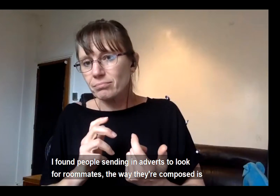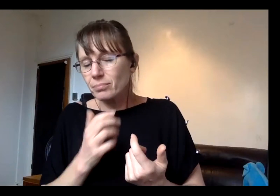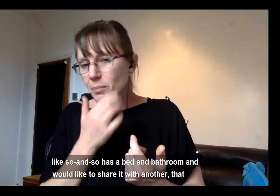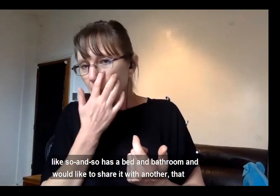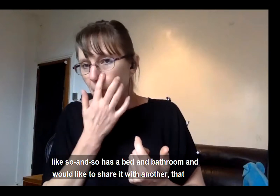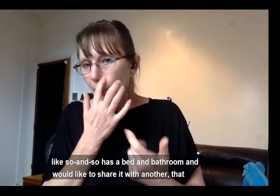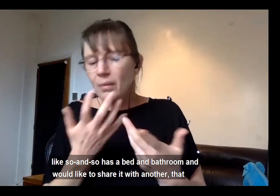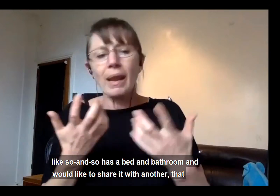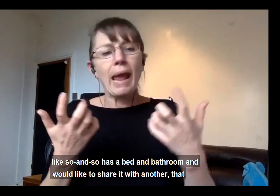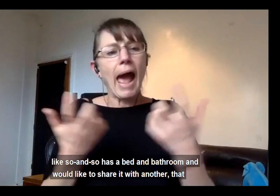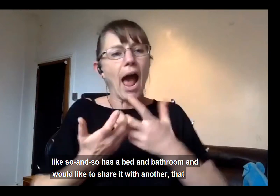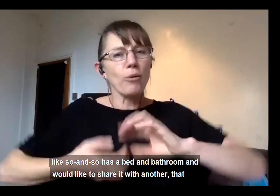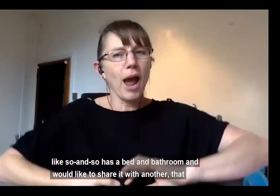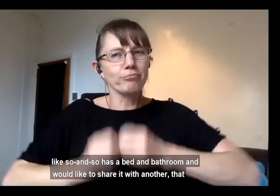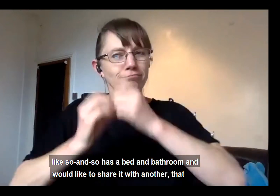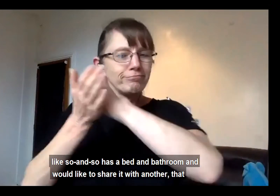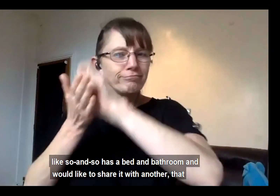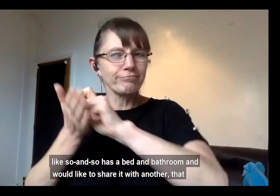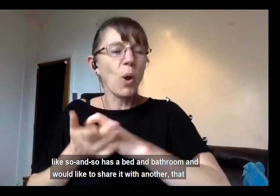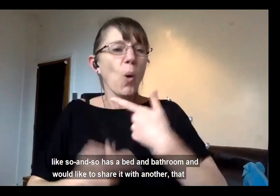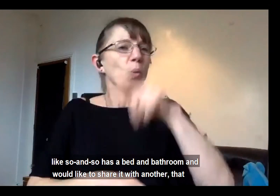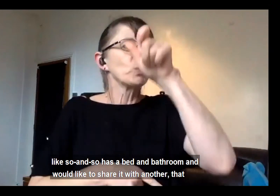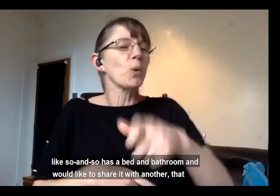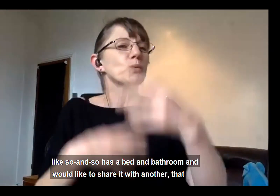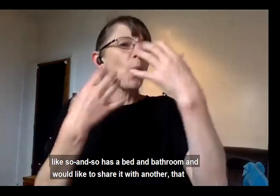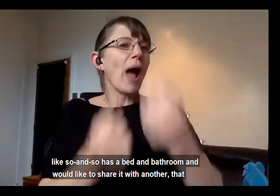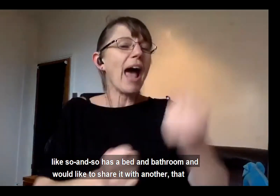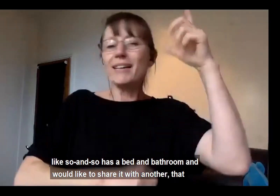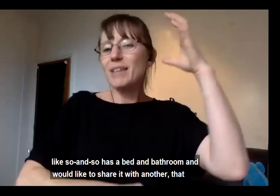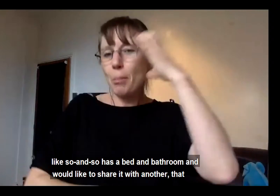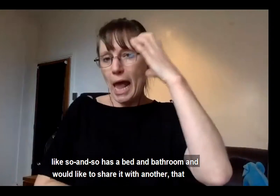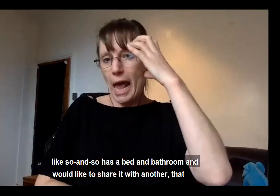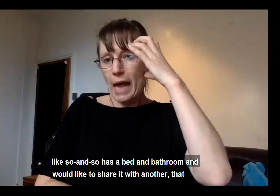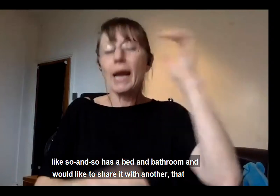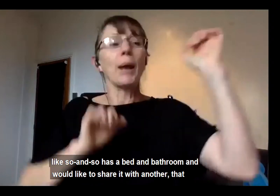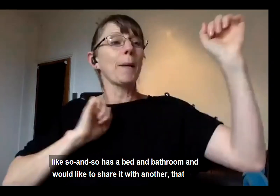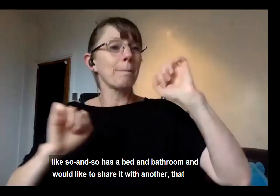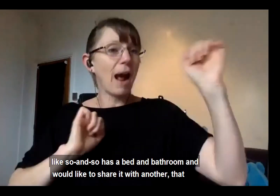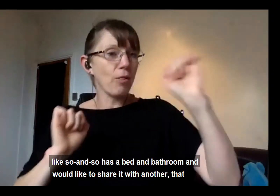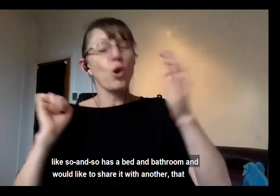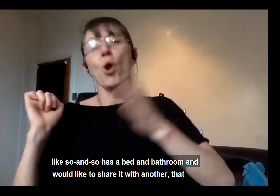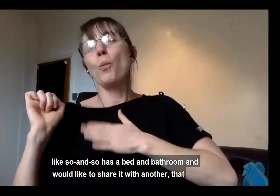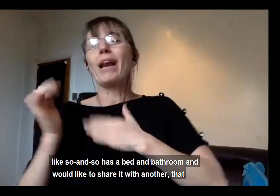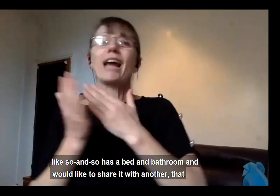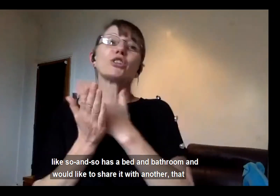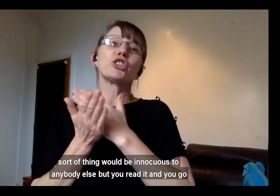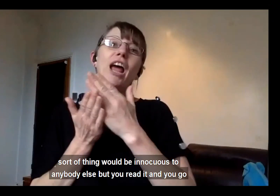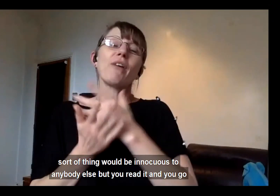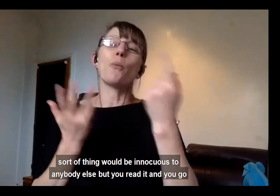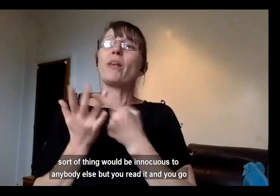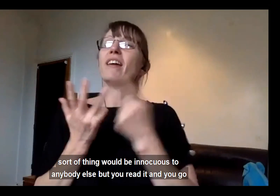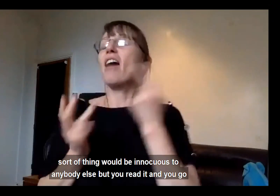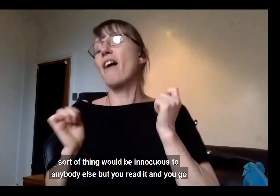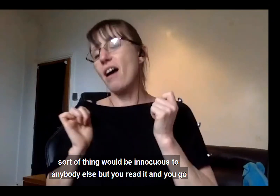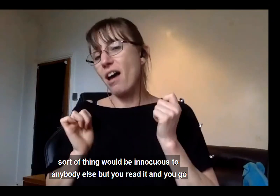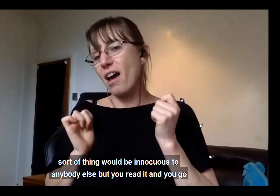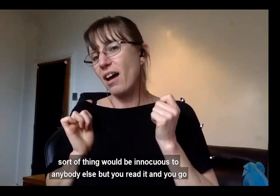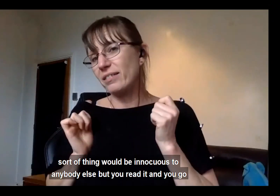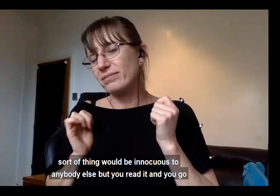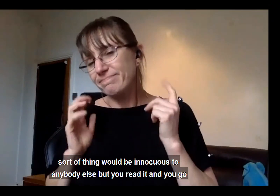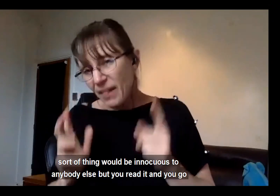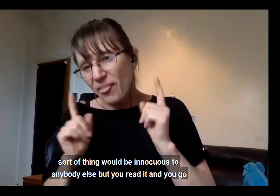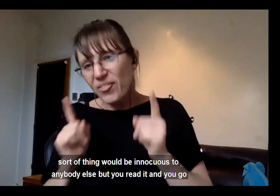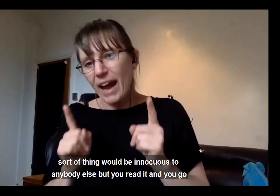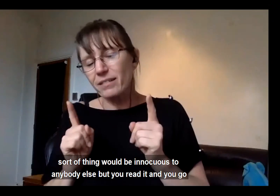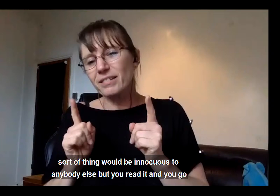and the way they're composed is like, so-and-so has a bed and bathroom and would like to share it with another. That sort